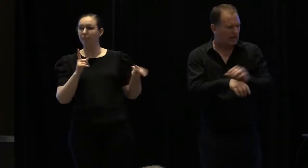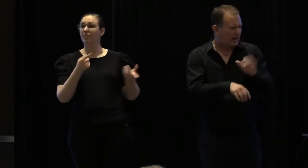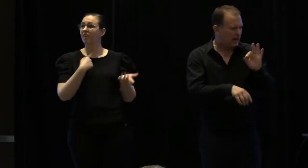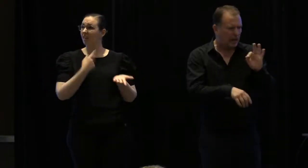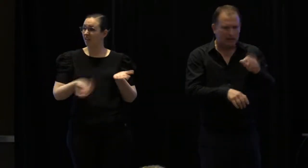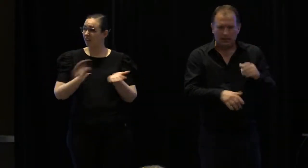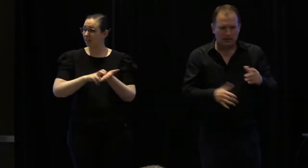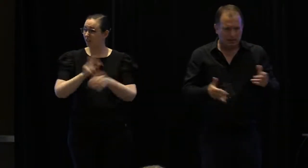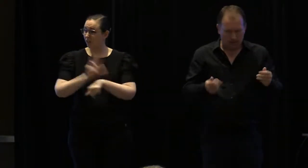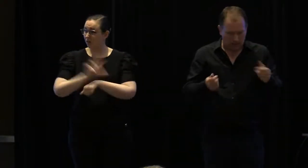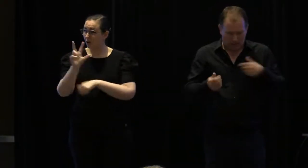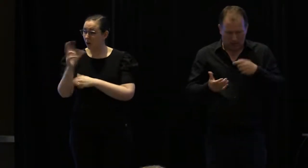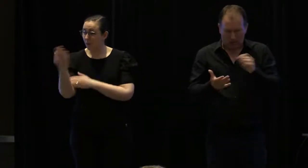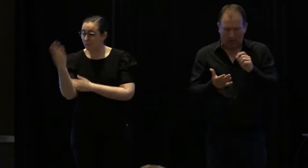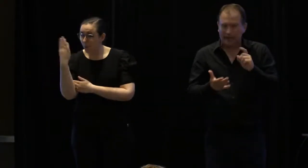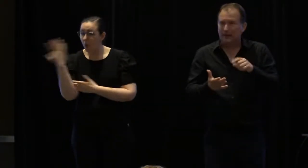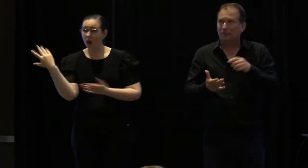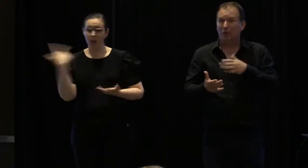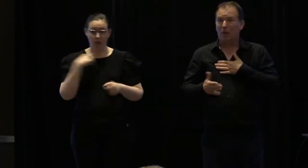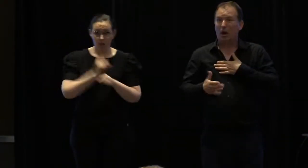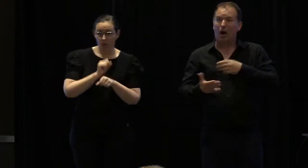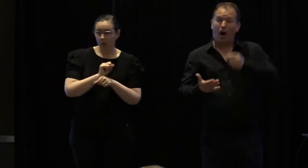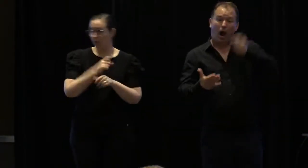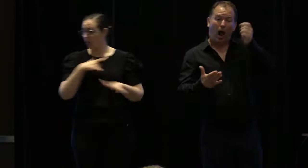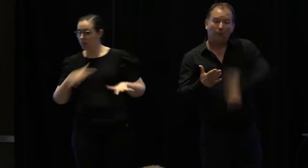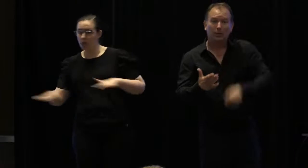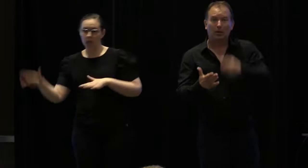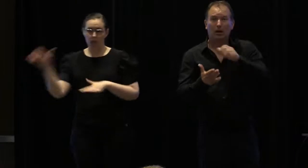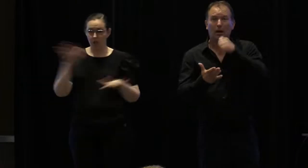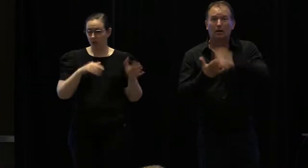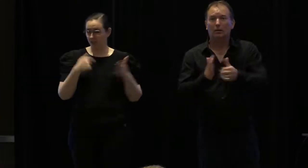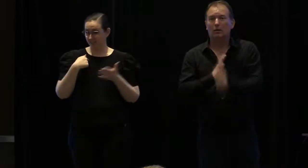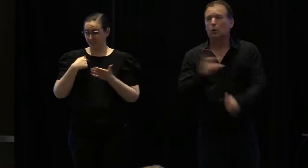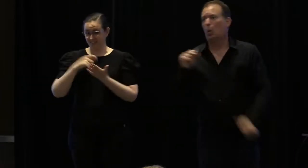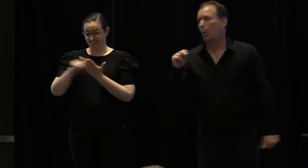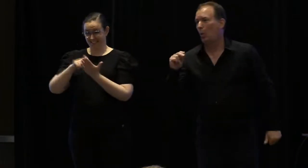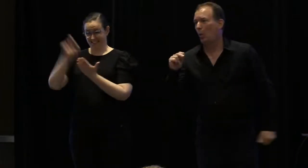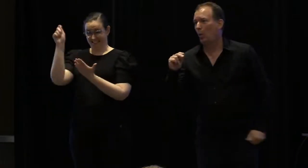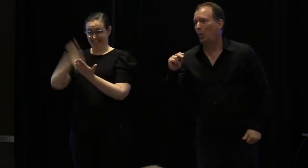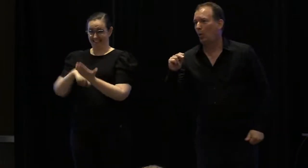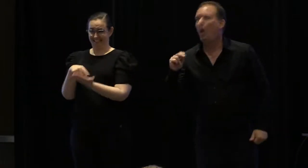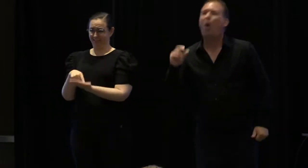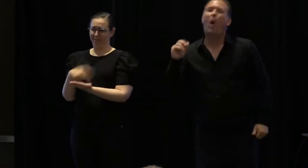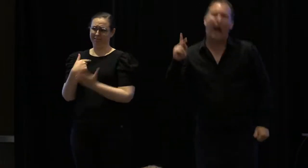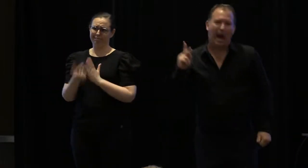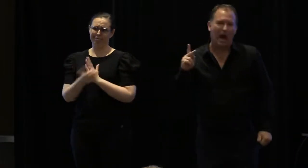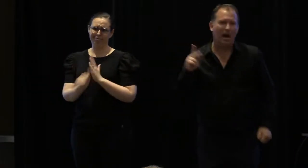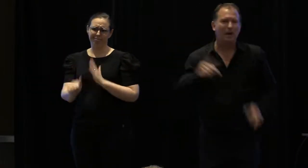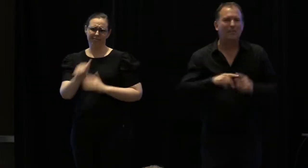And I got up at 3 a.m. for work, but at 9 o'clock at night, I was writing letters.